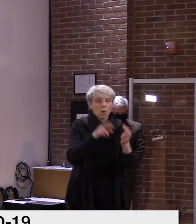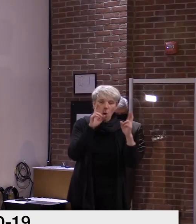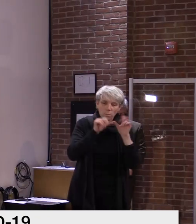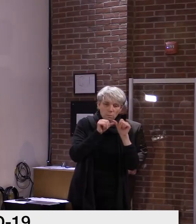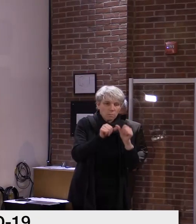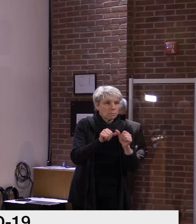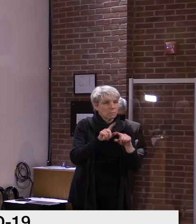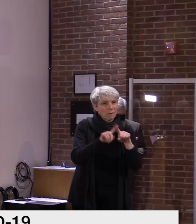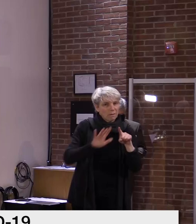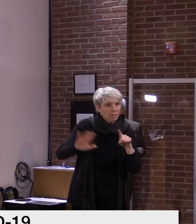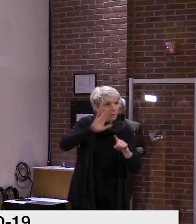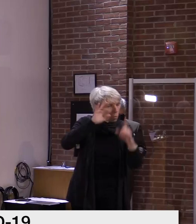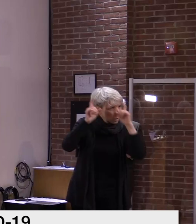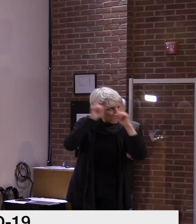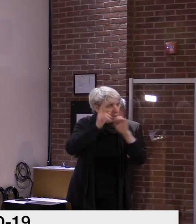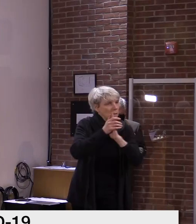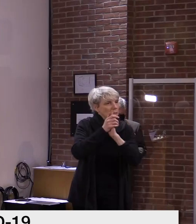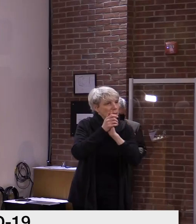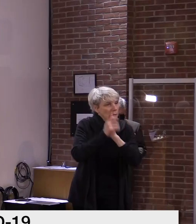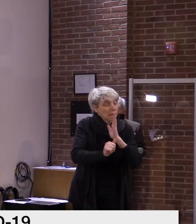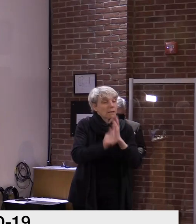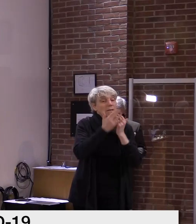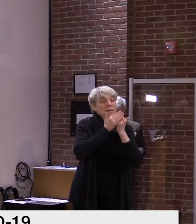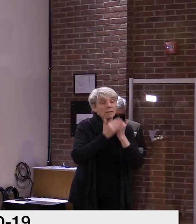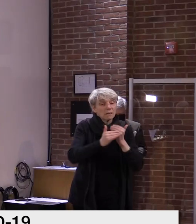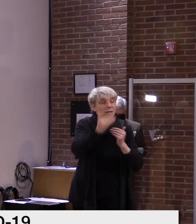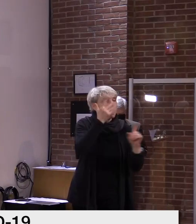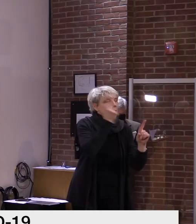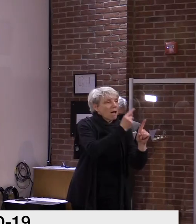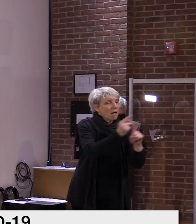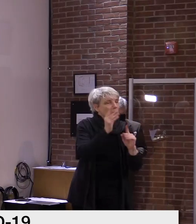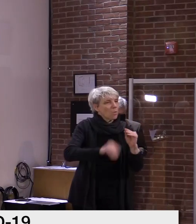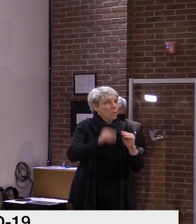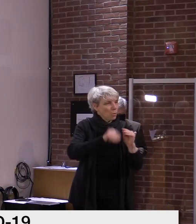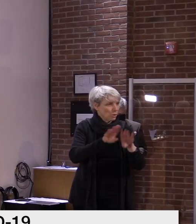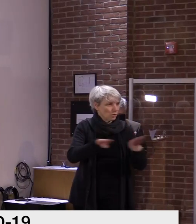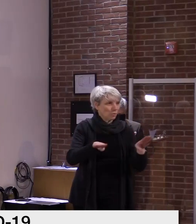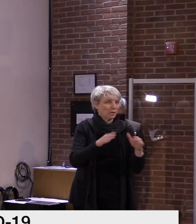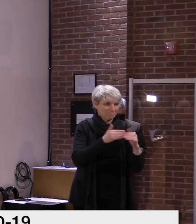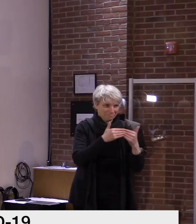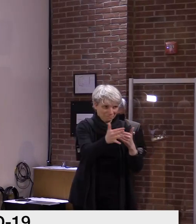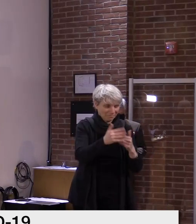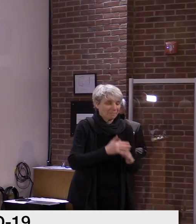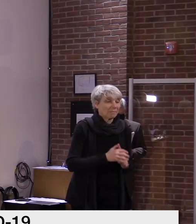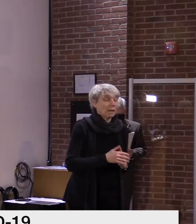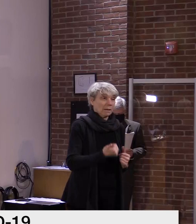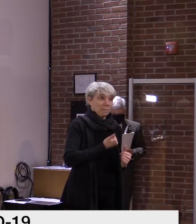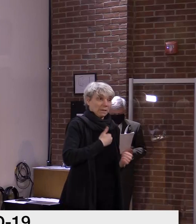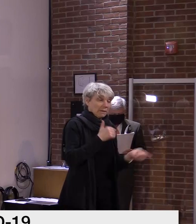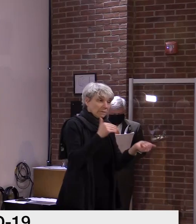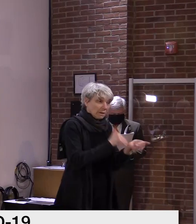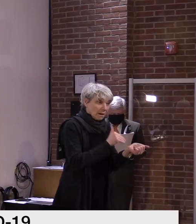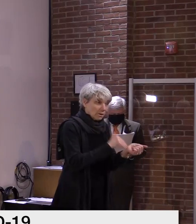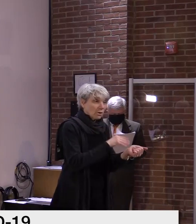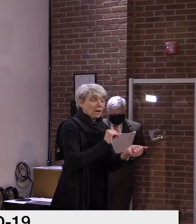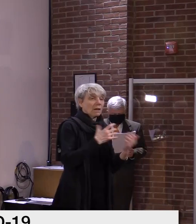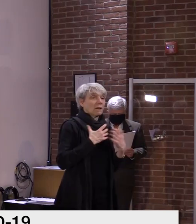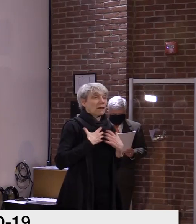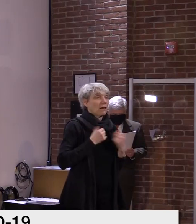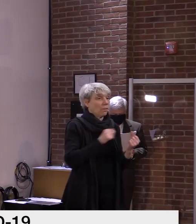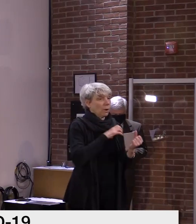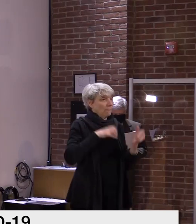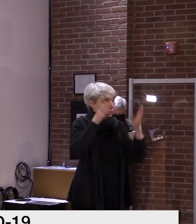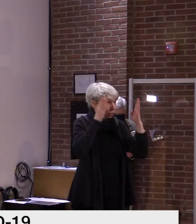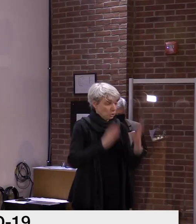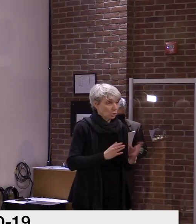we continue vaccinating more and more children in Vermont. As a doctor and a health commissioner, I know that everything you